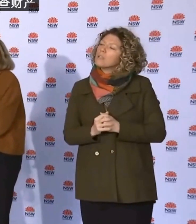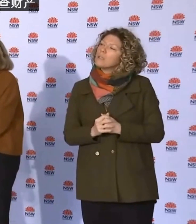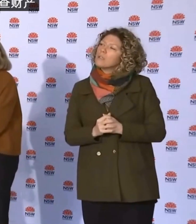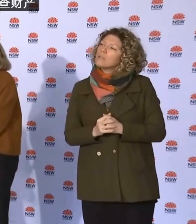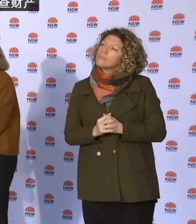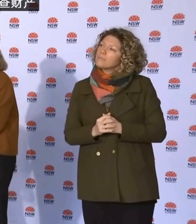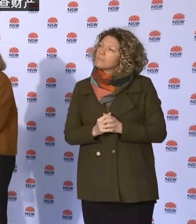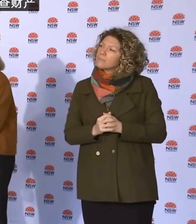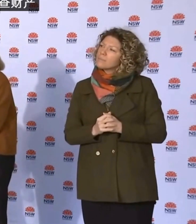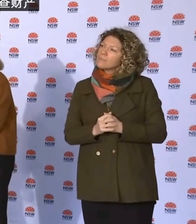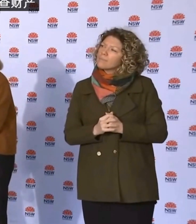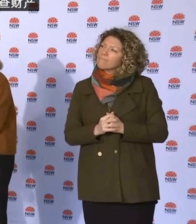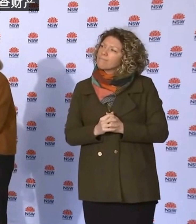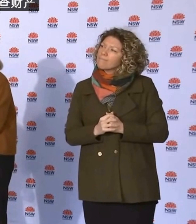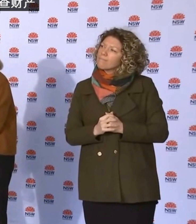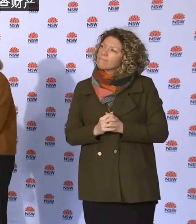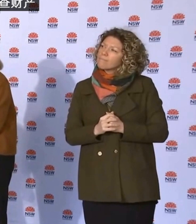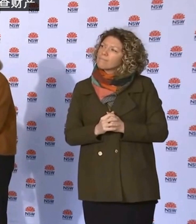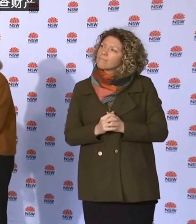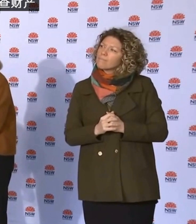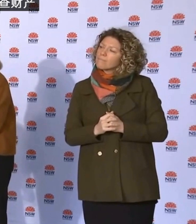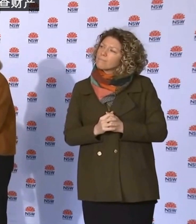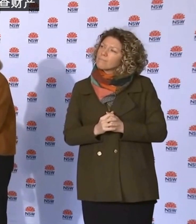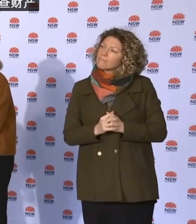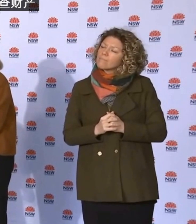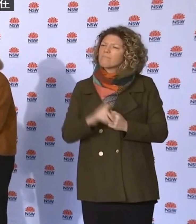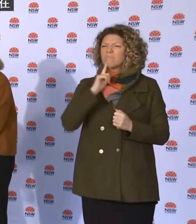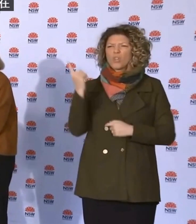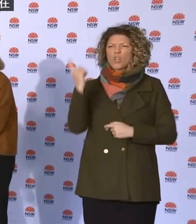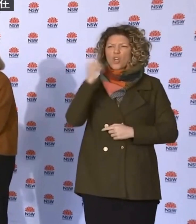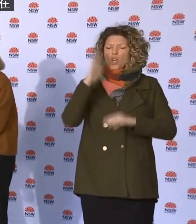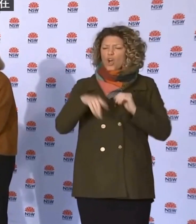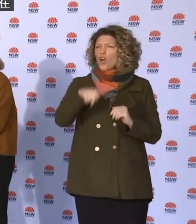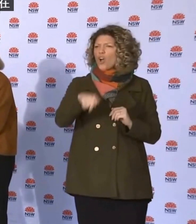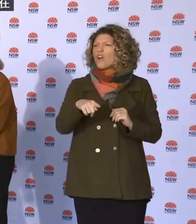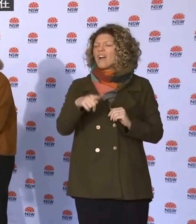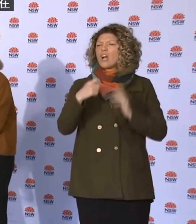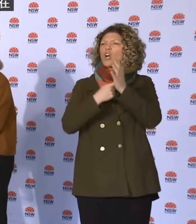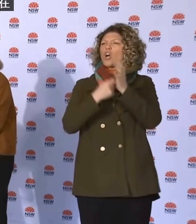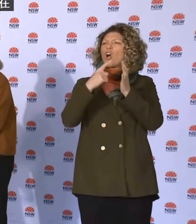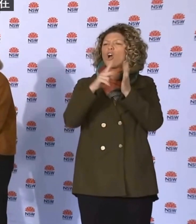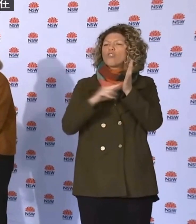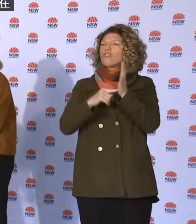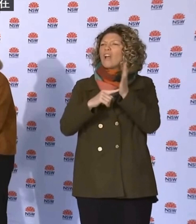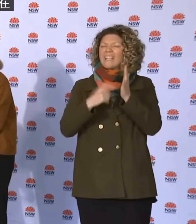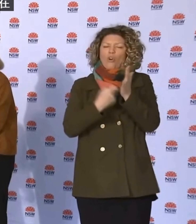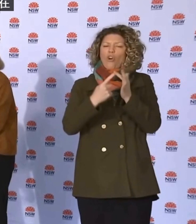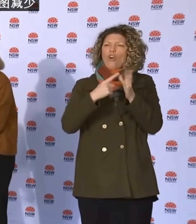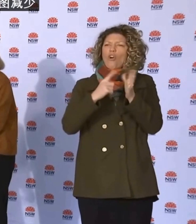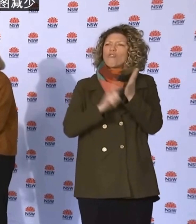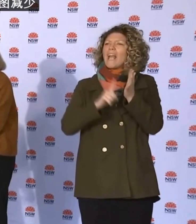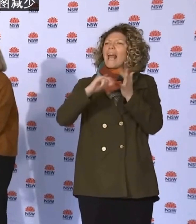real estate agents are still taking out periodic inspections, property valuations, photos for sales campaigns. Is that appropriate under